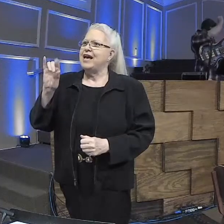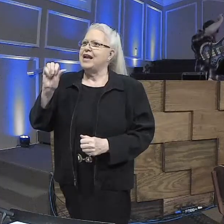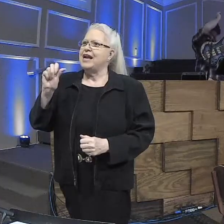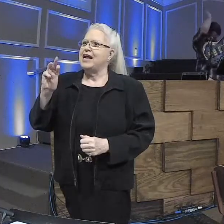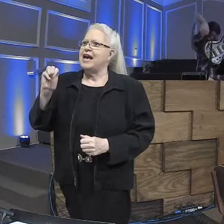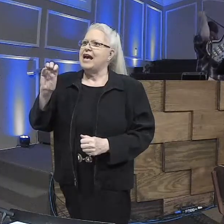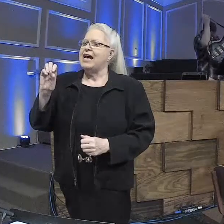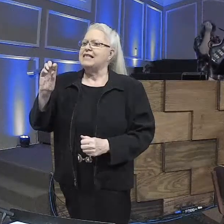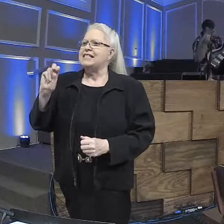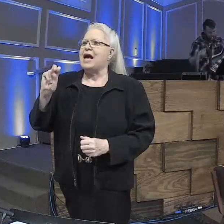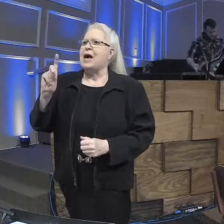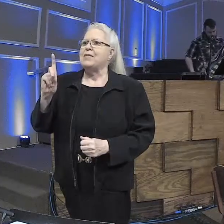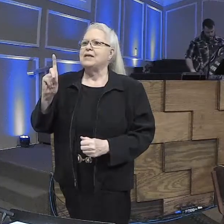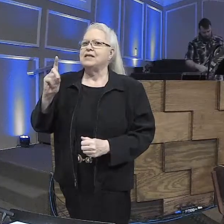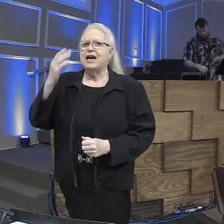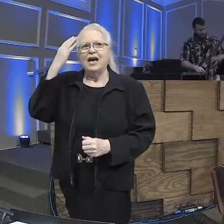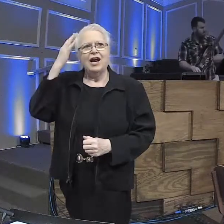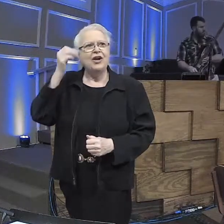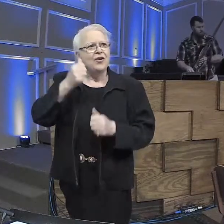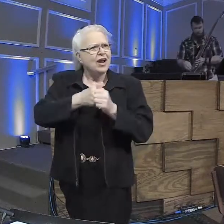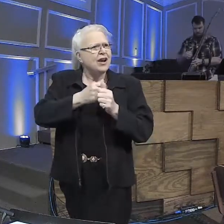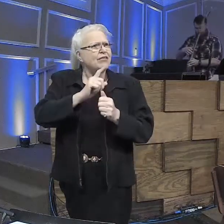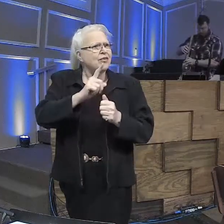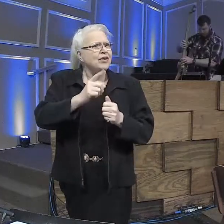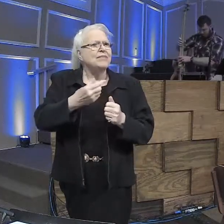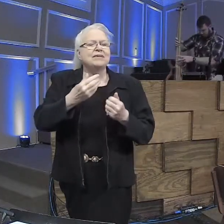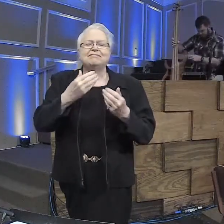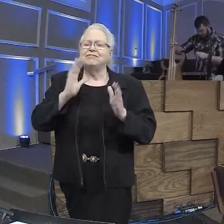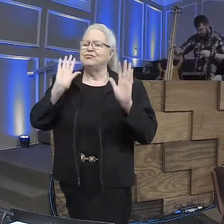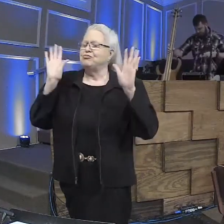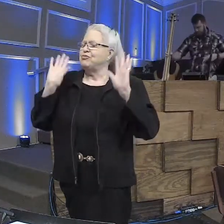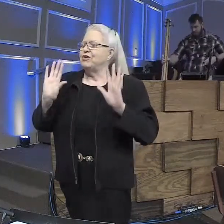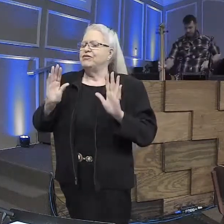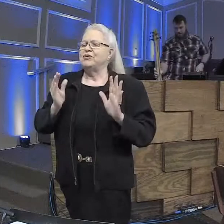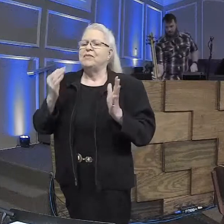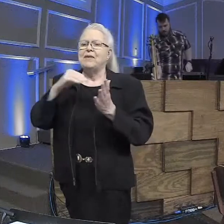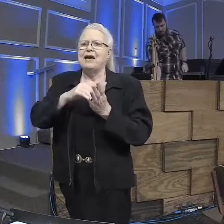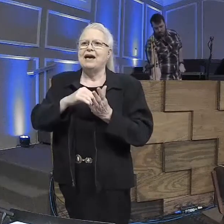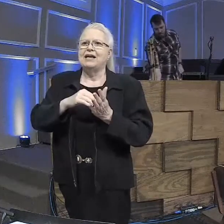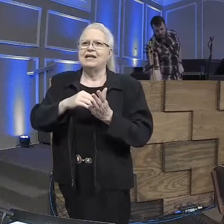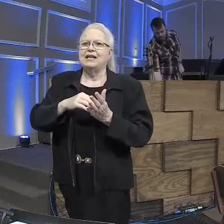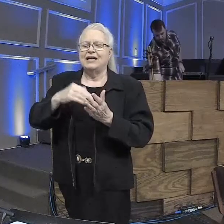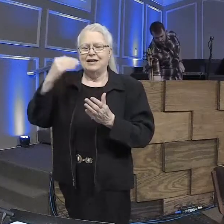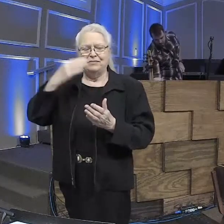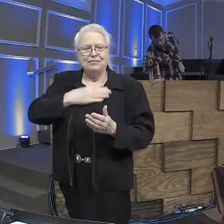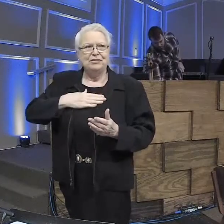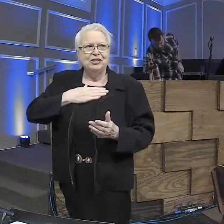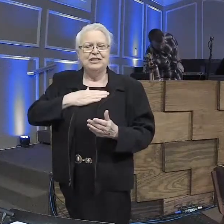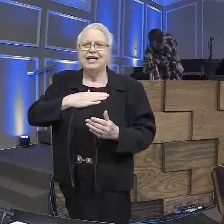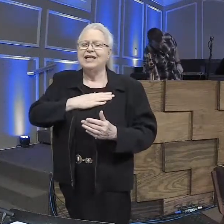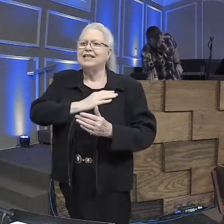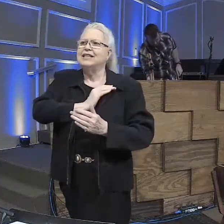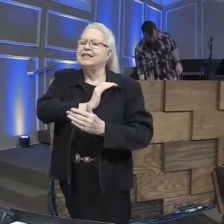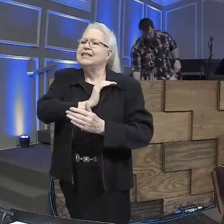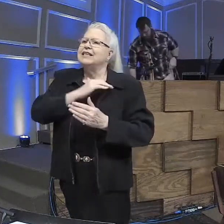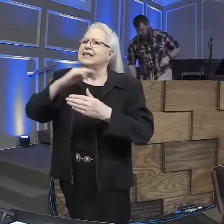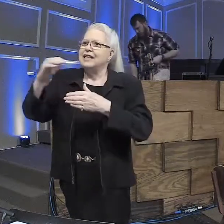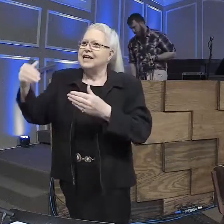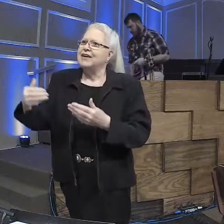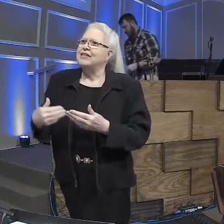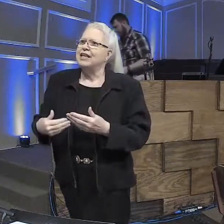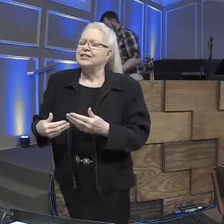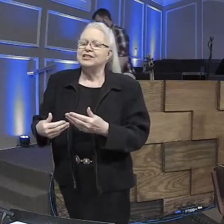to be back, and certainly appreciate Pastor Chad giving me an invitation to come and preach this first Sunday of the new